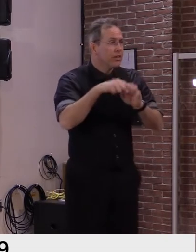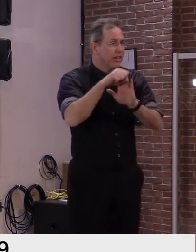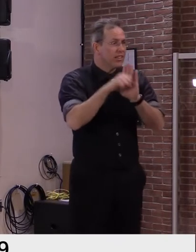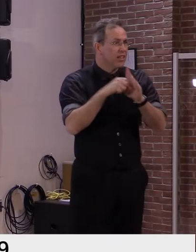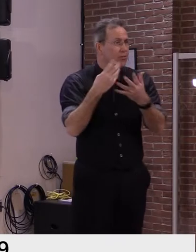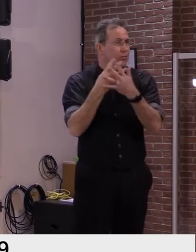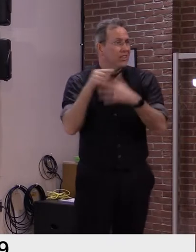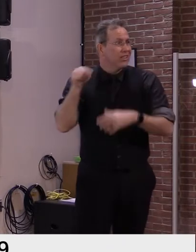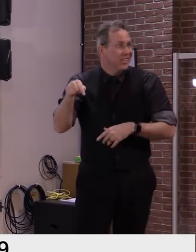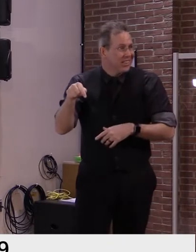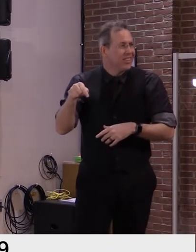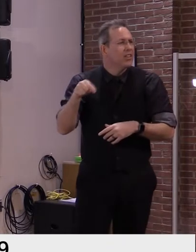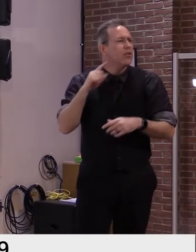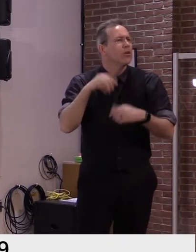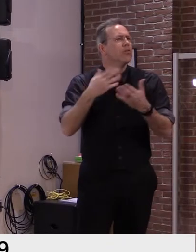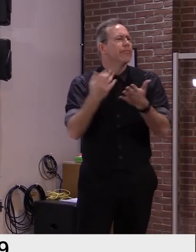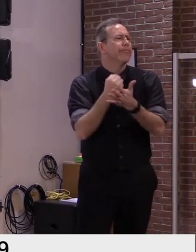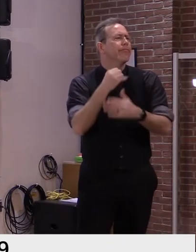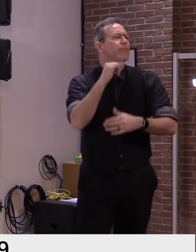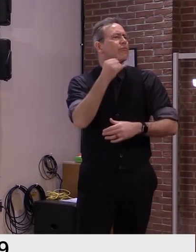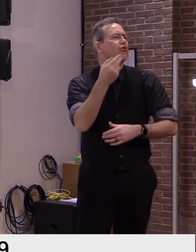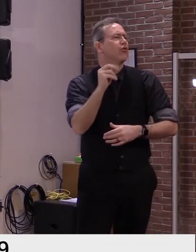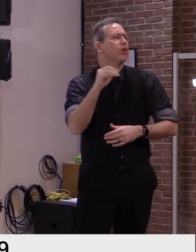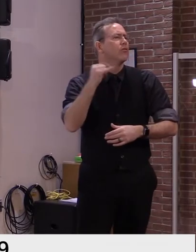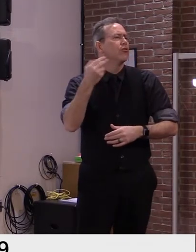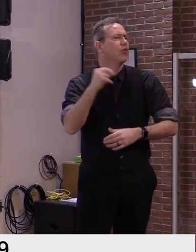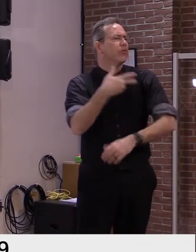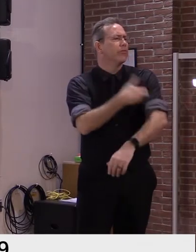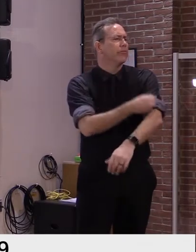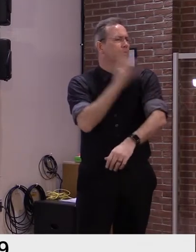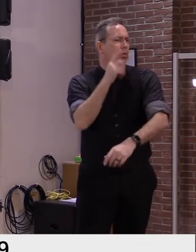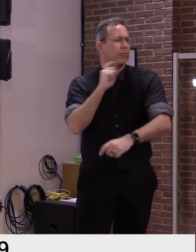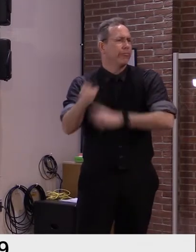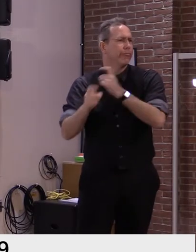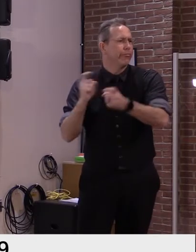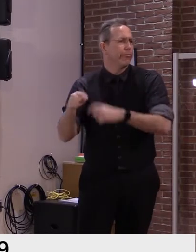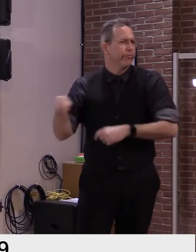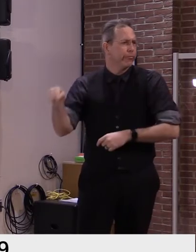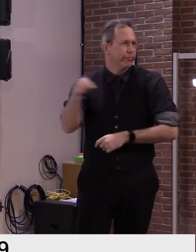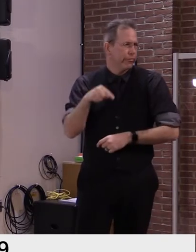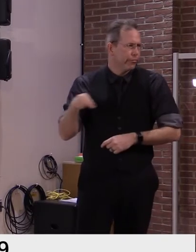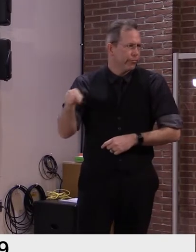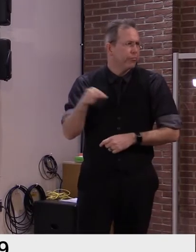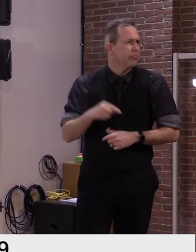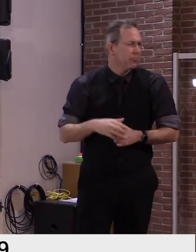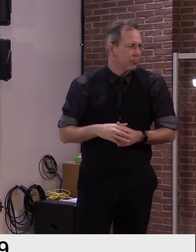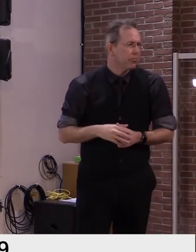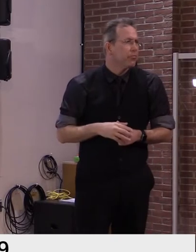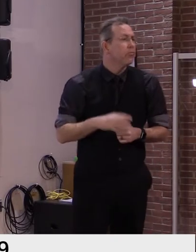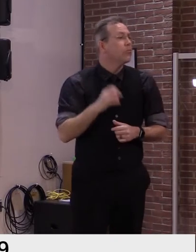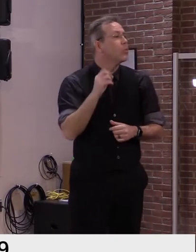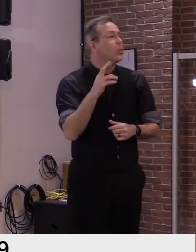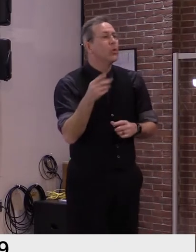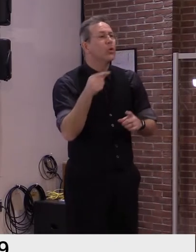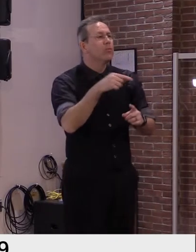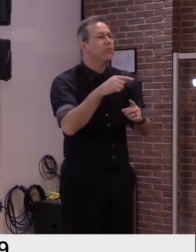the single-dose Johnson & Johnson vaccine on site or the option of the double-dose Pfizer or Moderna vaccine through